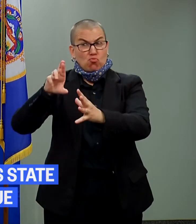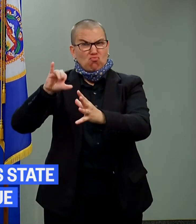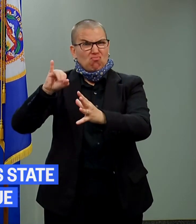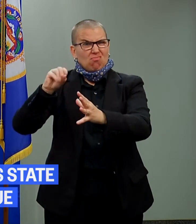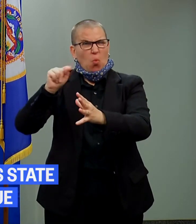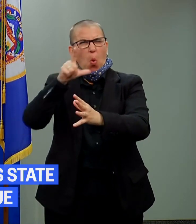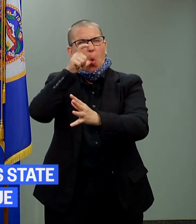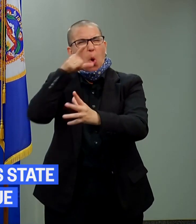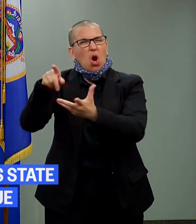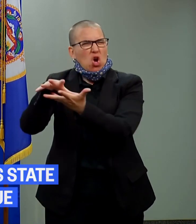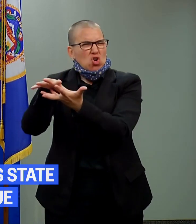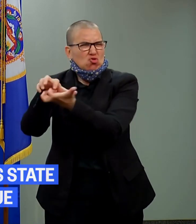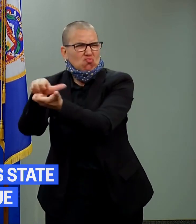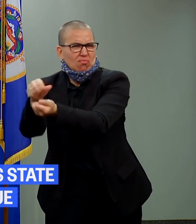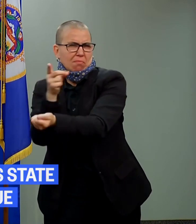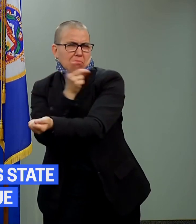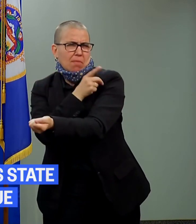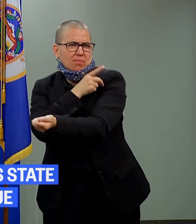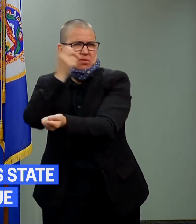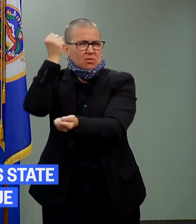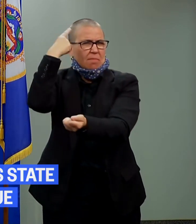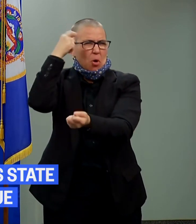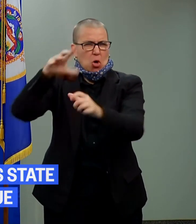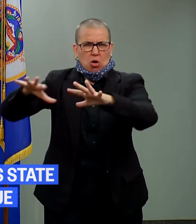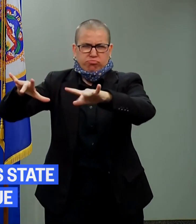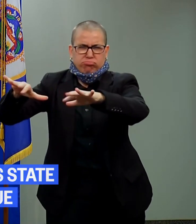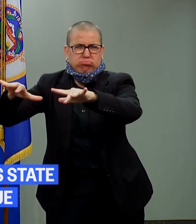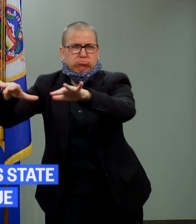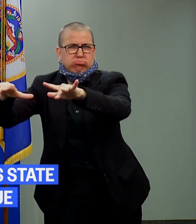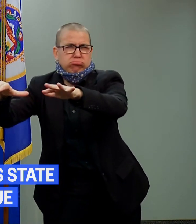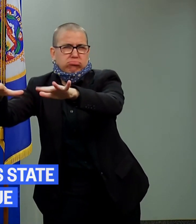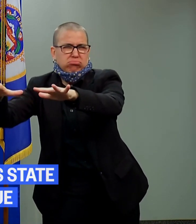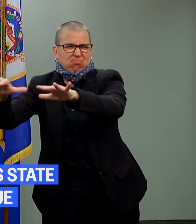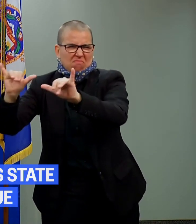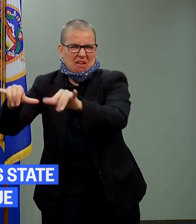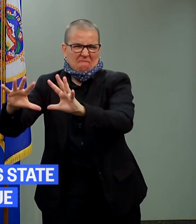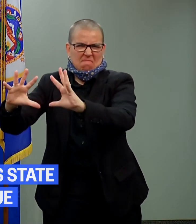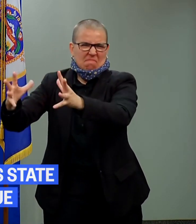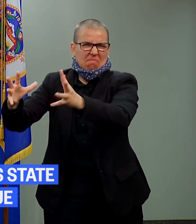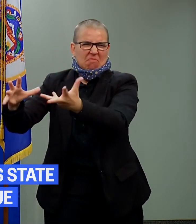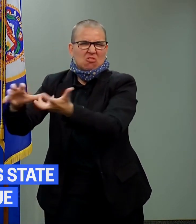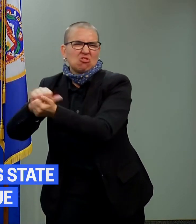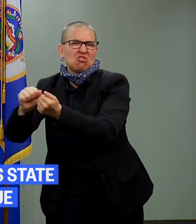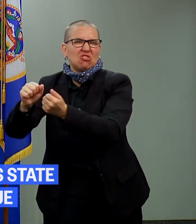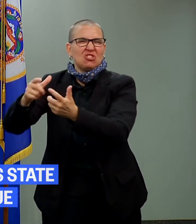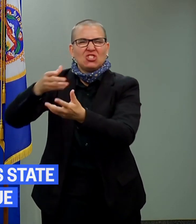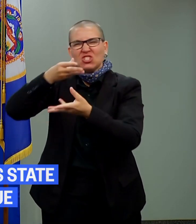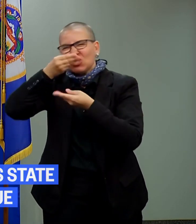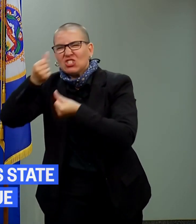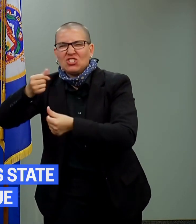city of St. Paul and attacked the surrounding communities, burning,